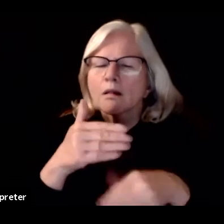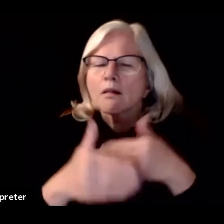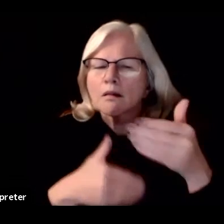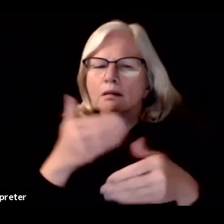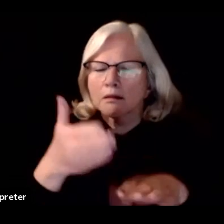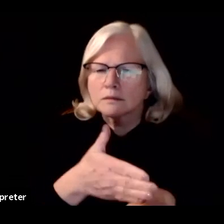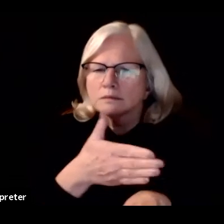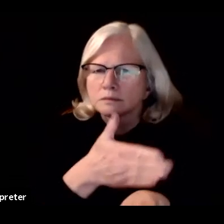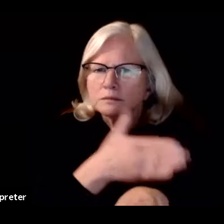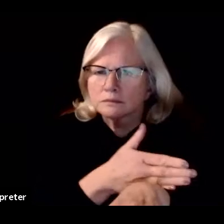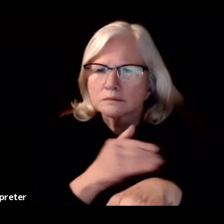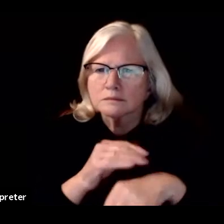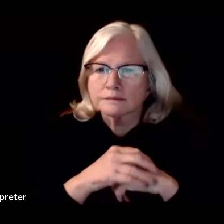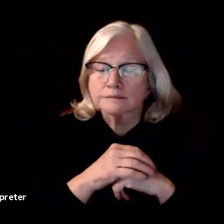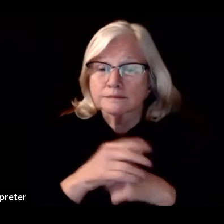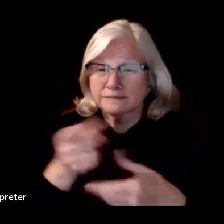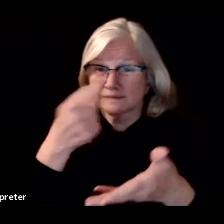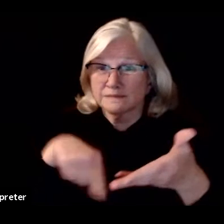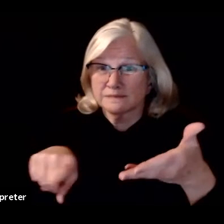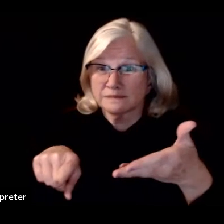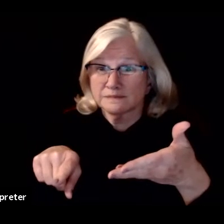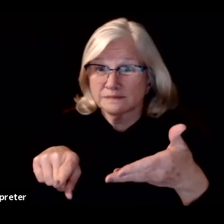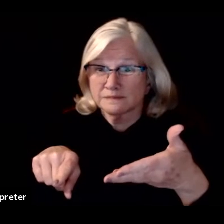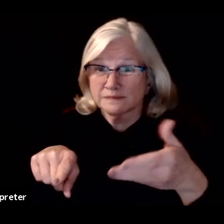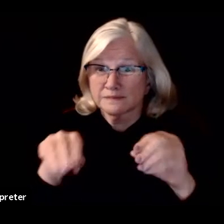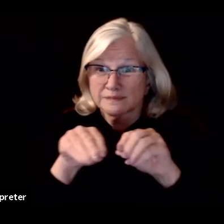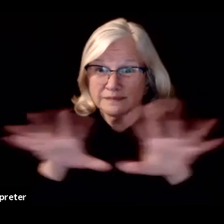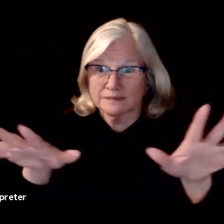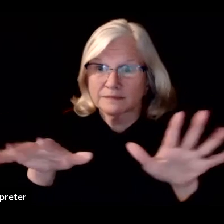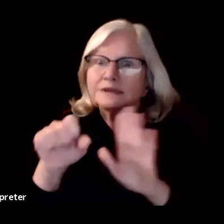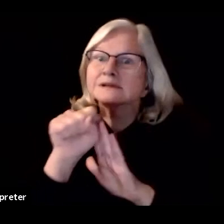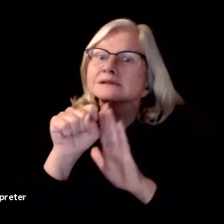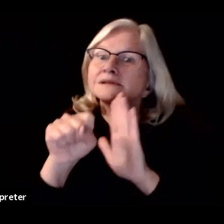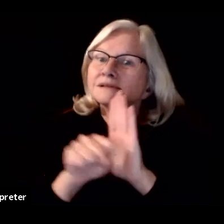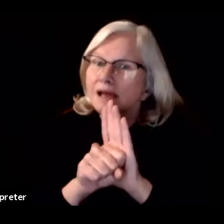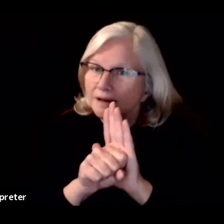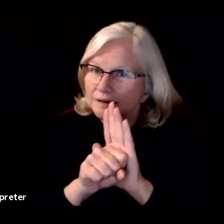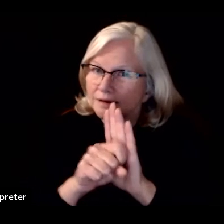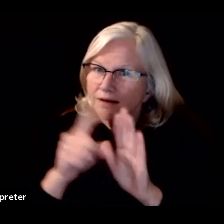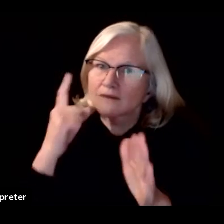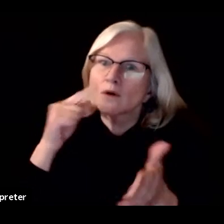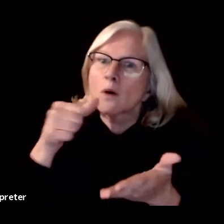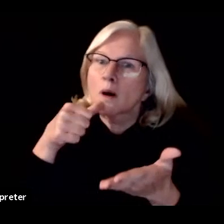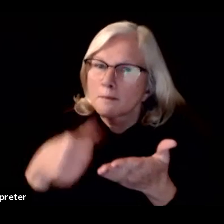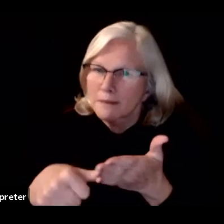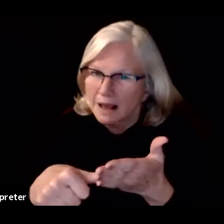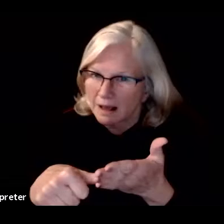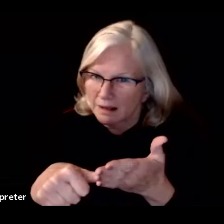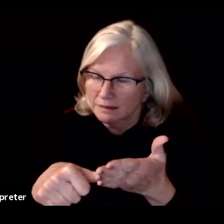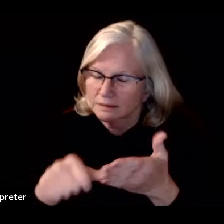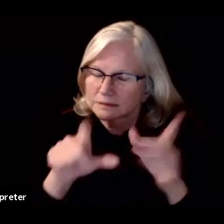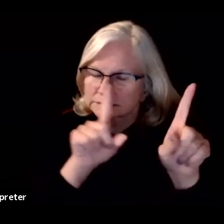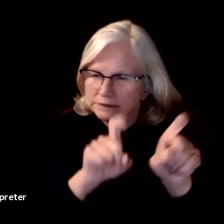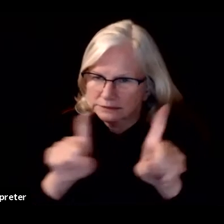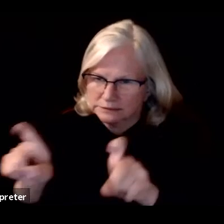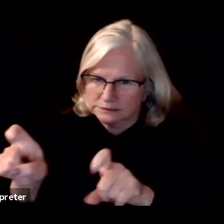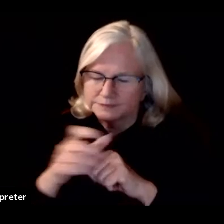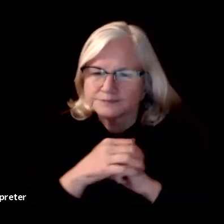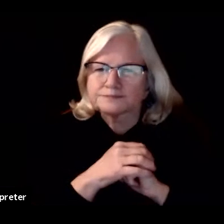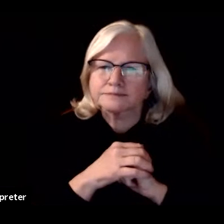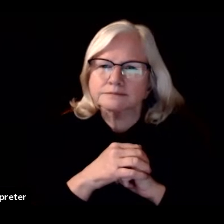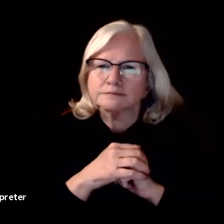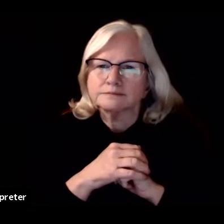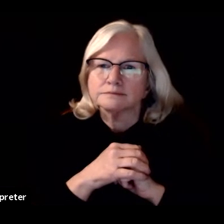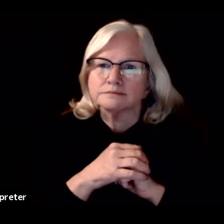We're in week 7 of our statewide push through pop-up community testing events with support from the National Guard. That